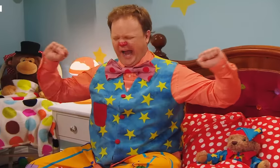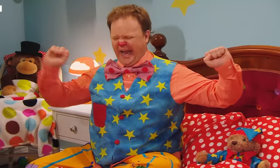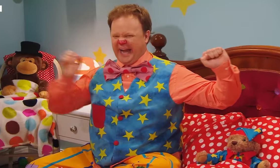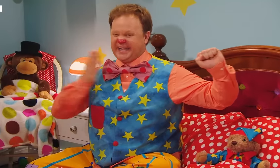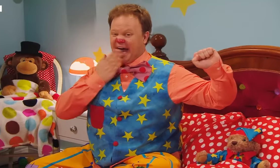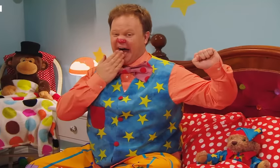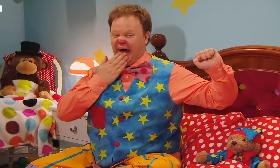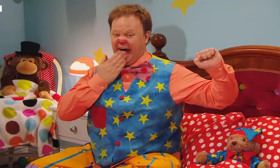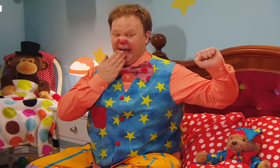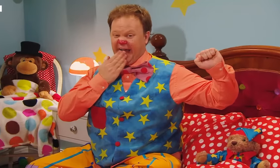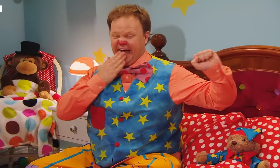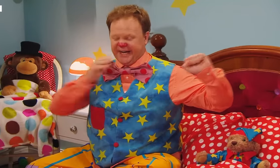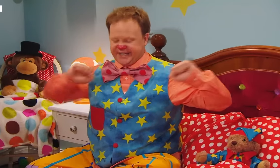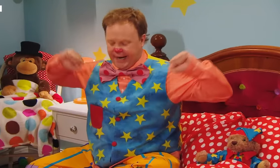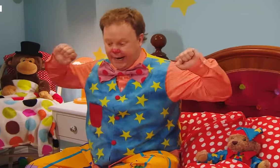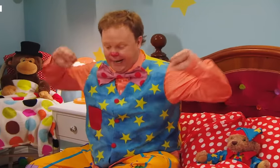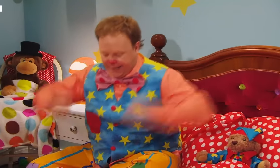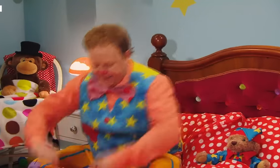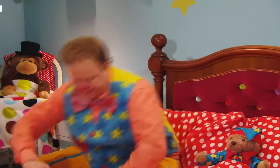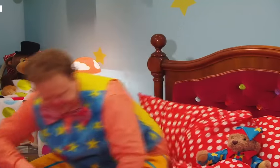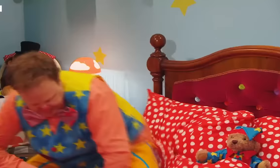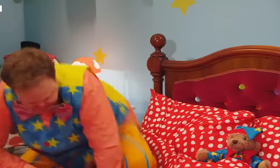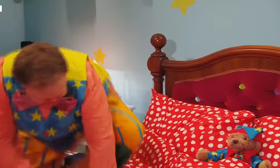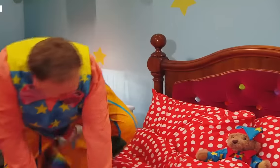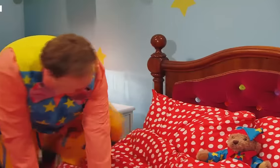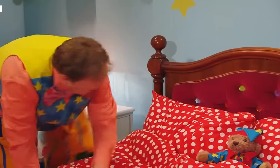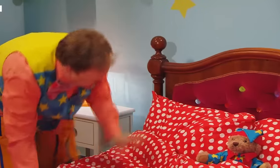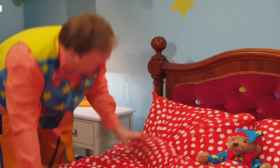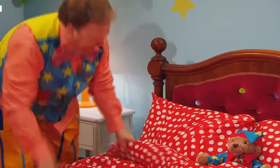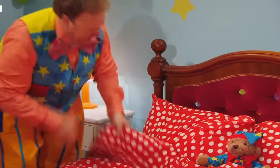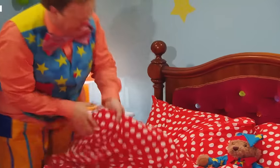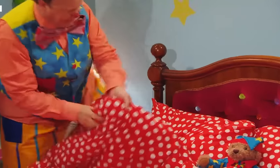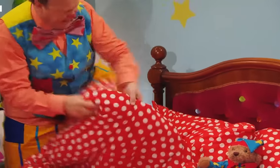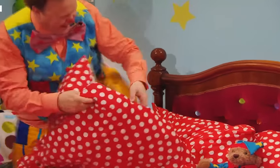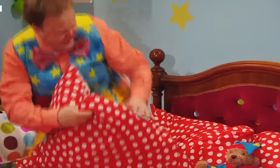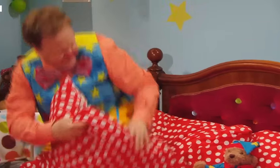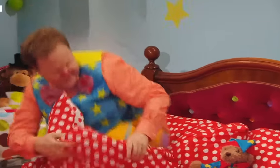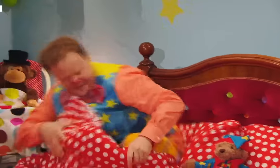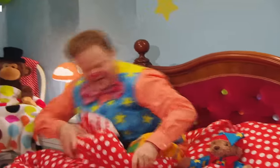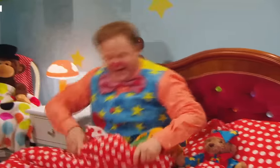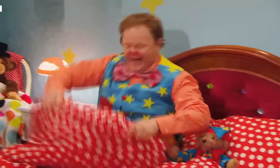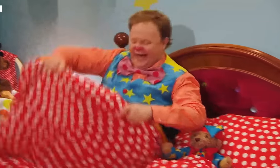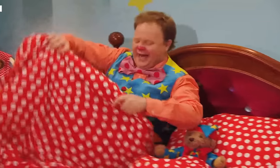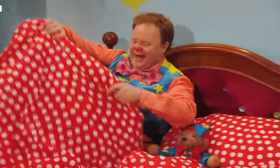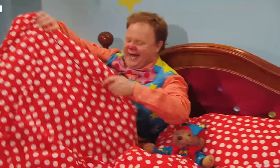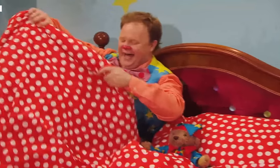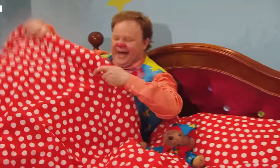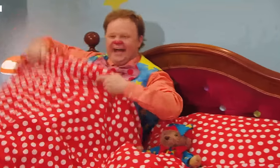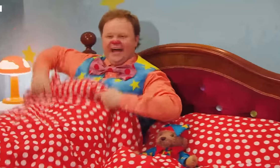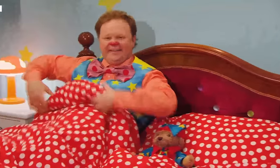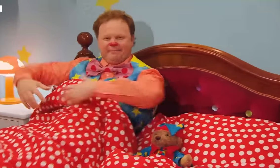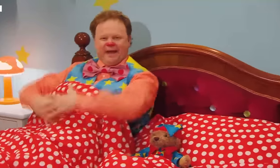really tired. Right. In we get. That's better.